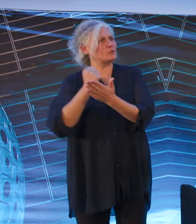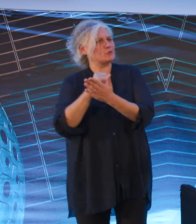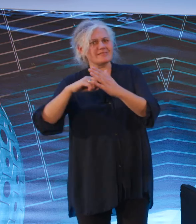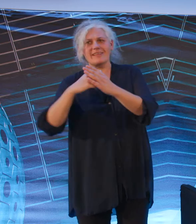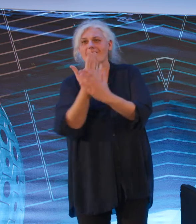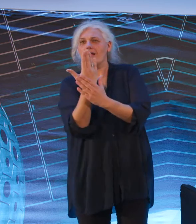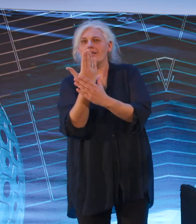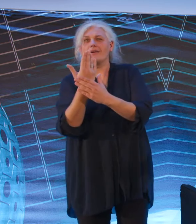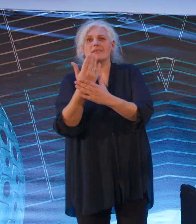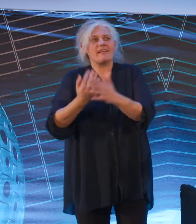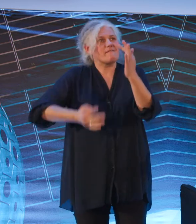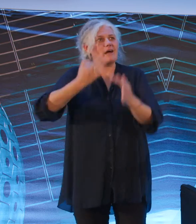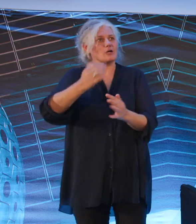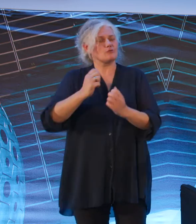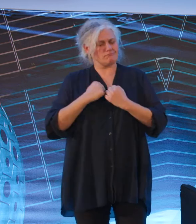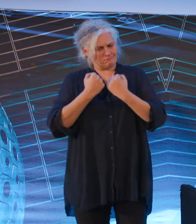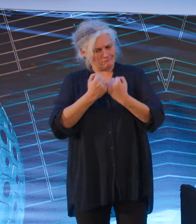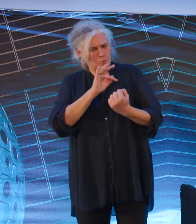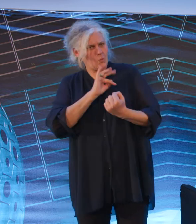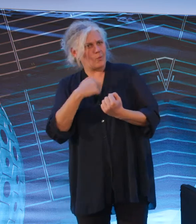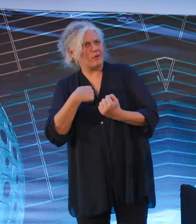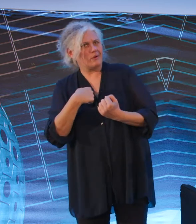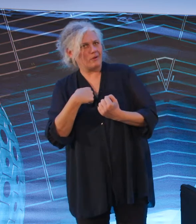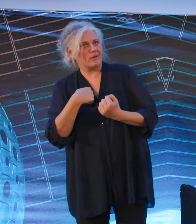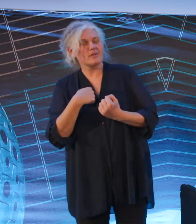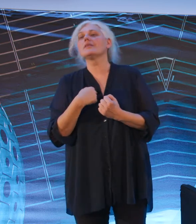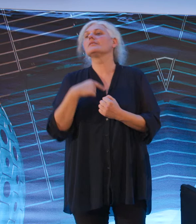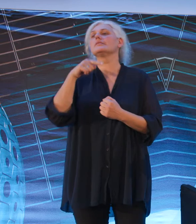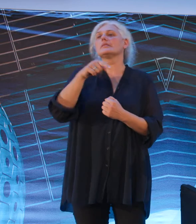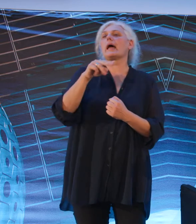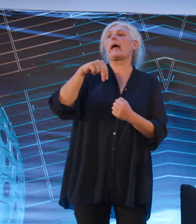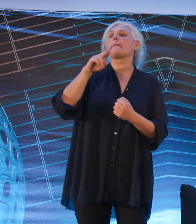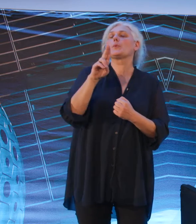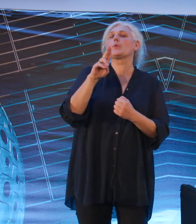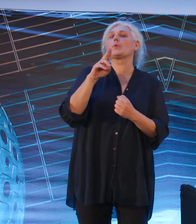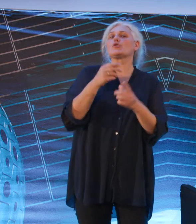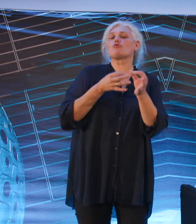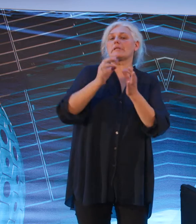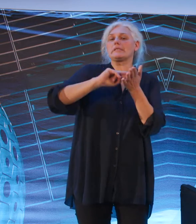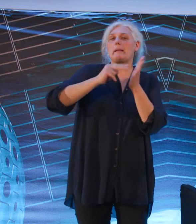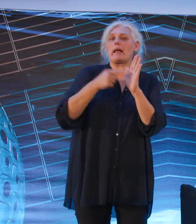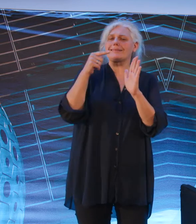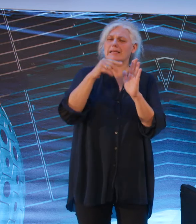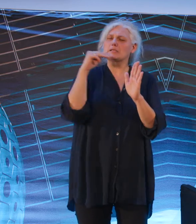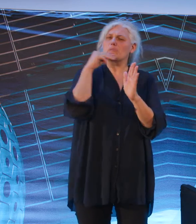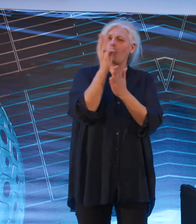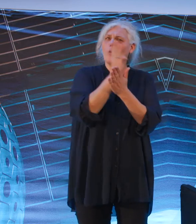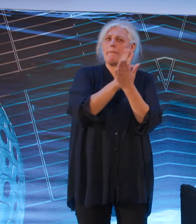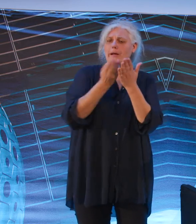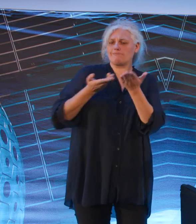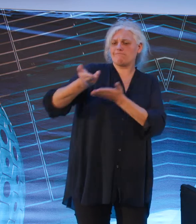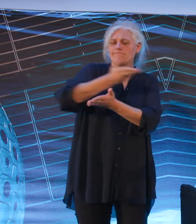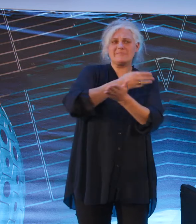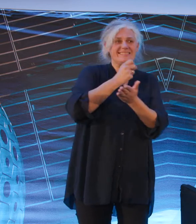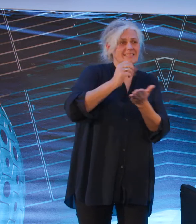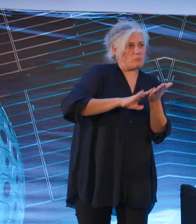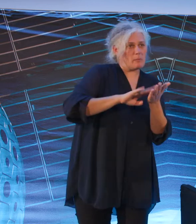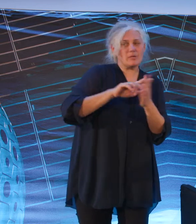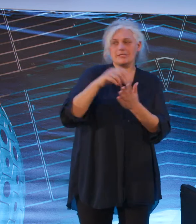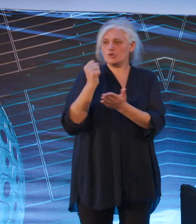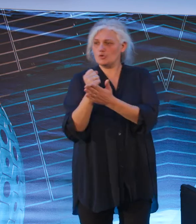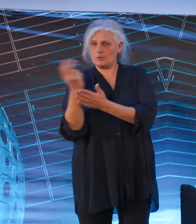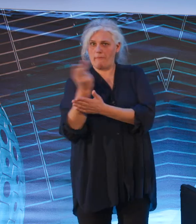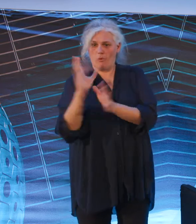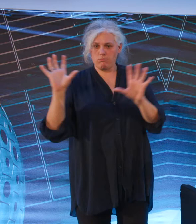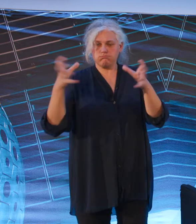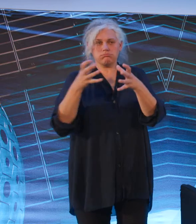and finding your true self. The MU strategic plan held key transformative dialogues between staff and students